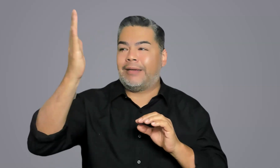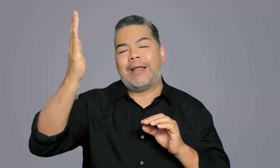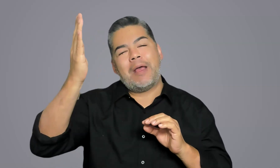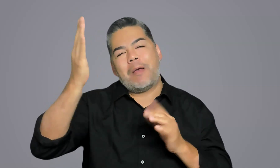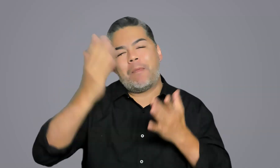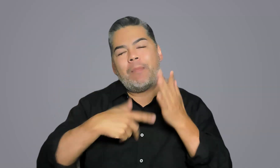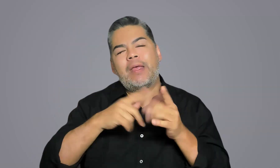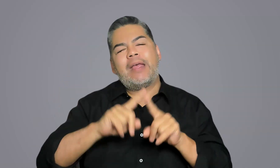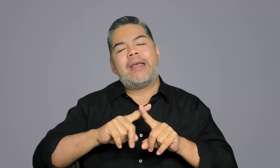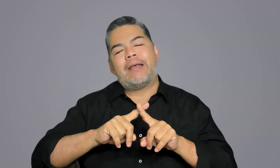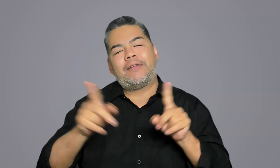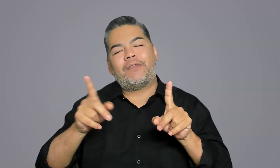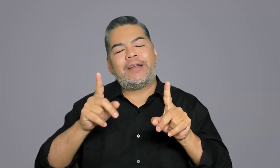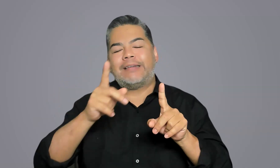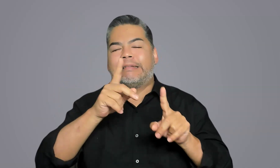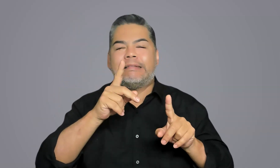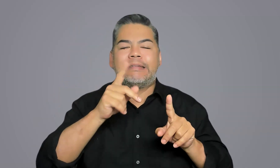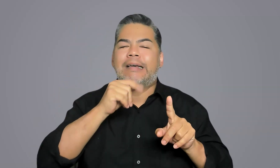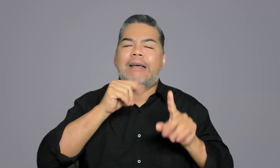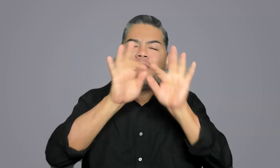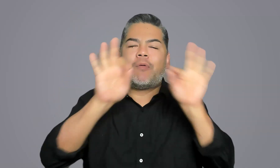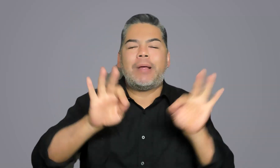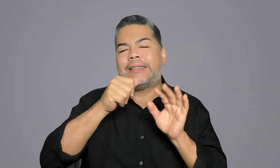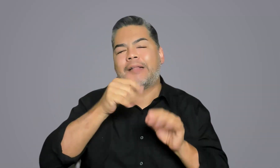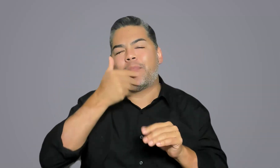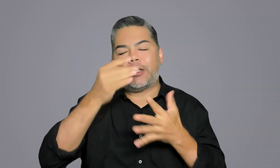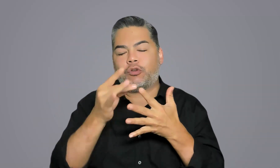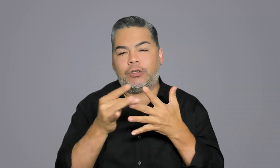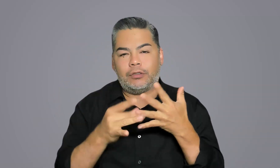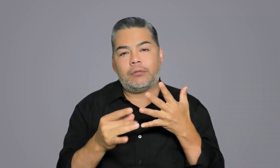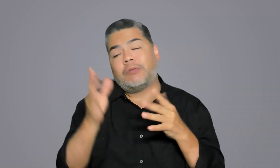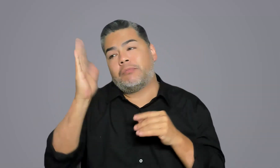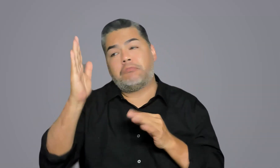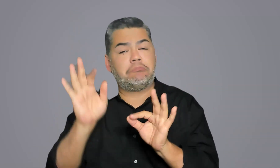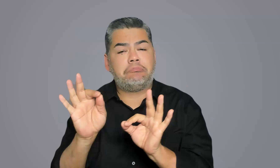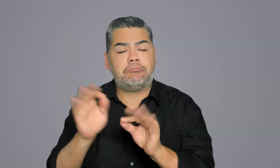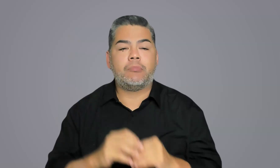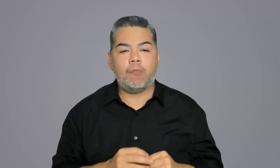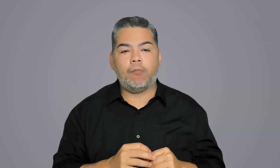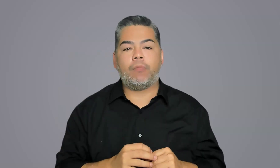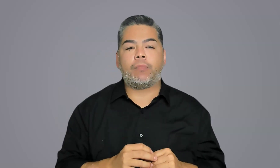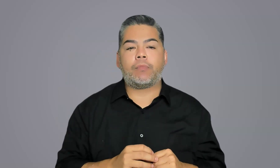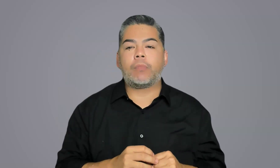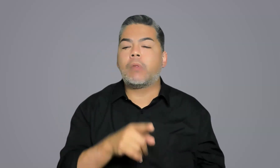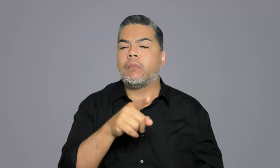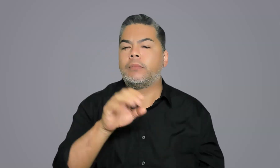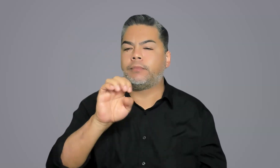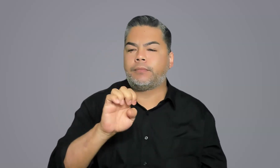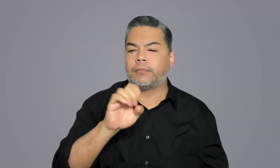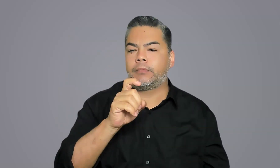On the other hand, if you're thinking about spreadsheets, and again, I'm using Excel as an example here, Excel should be used to